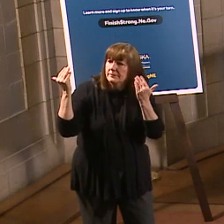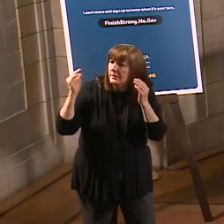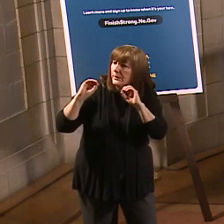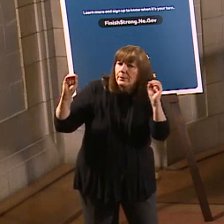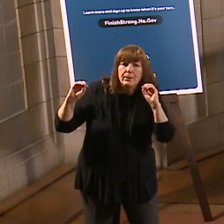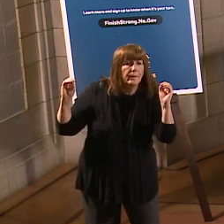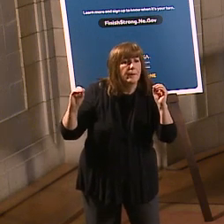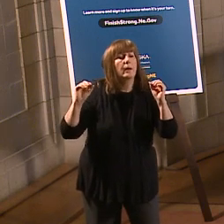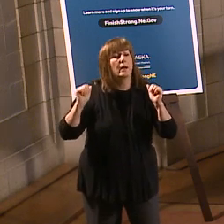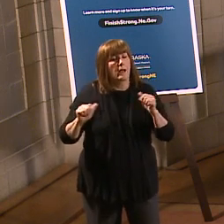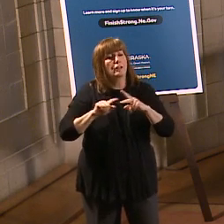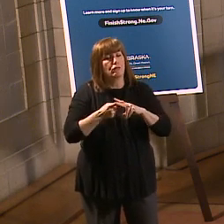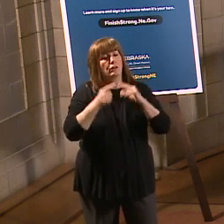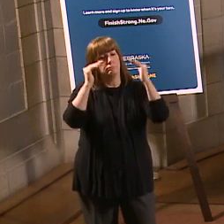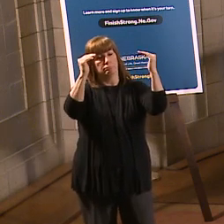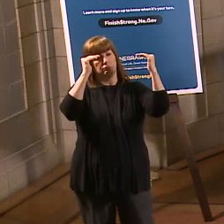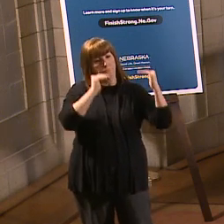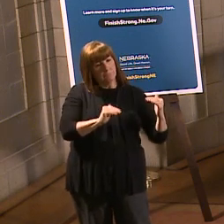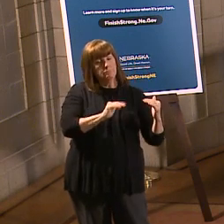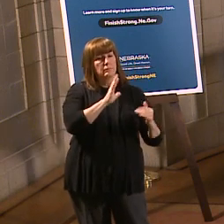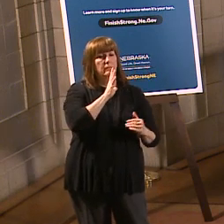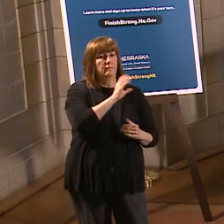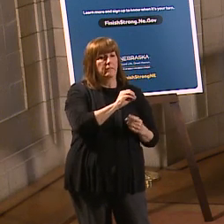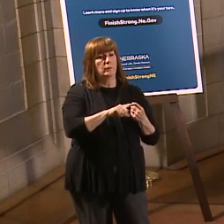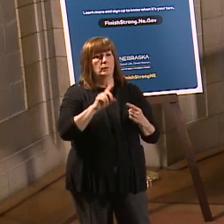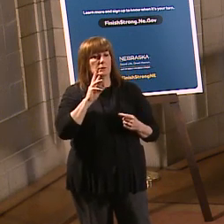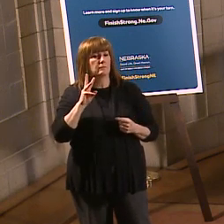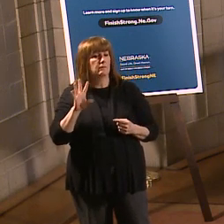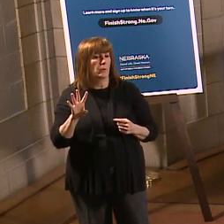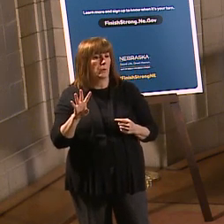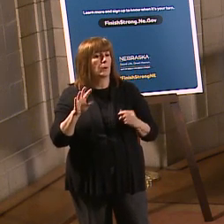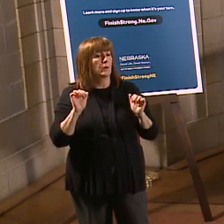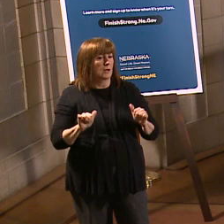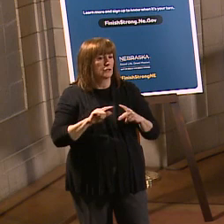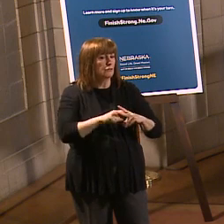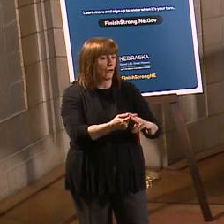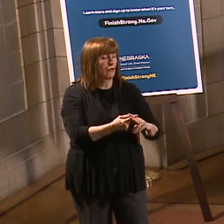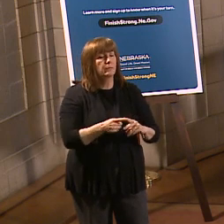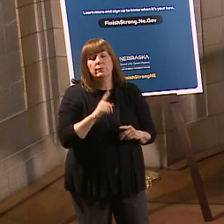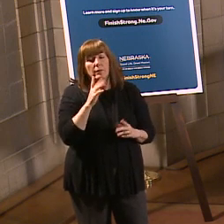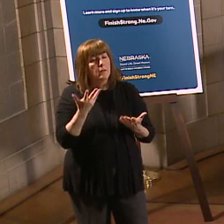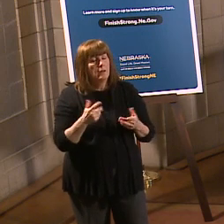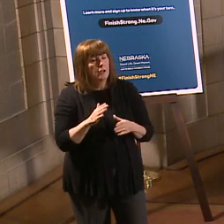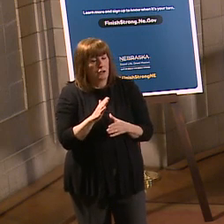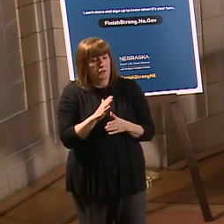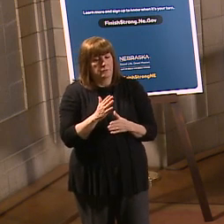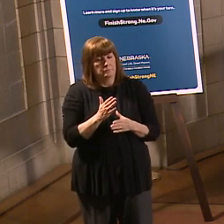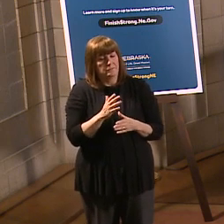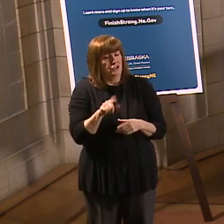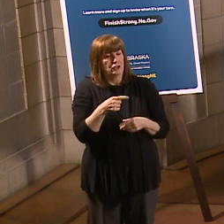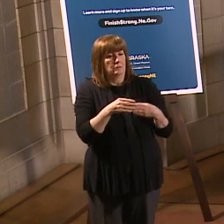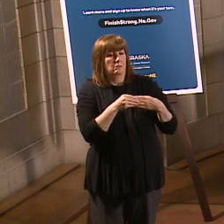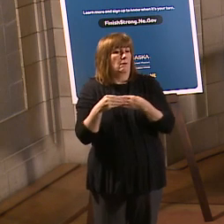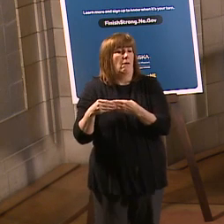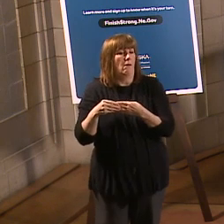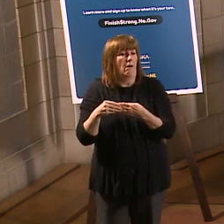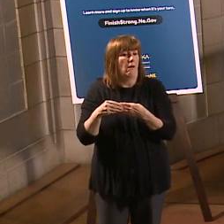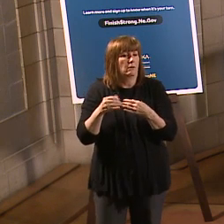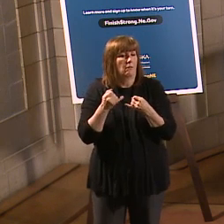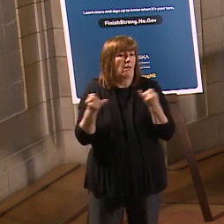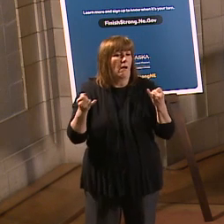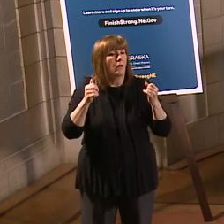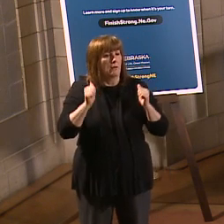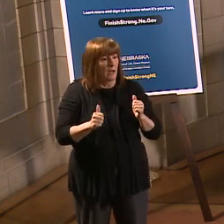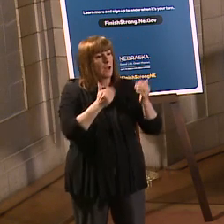clinics, they can start bringing those folks 50 and above into those clinics. So really, to just share the guidelines and the guidance that they can start bringing